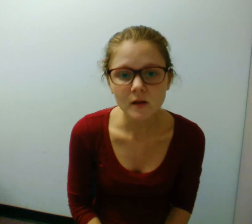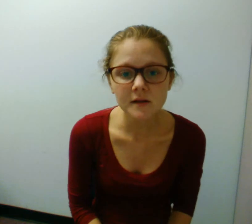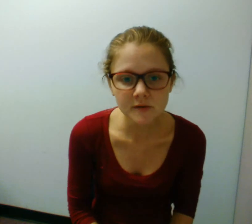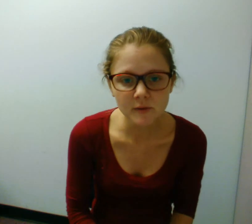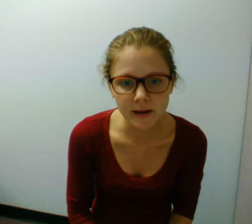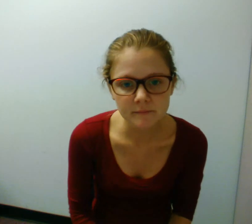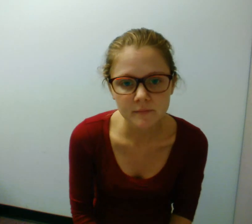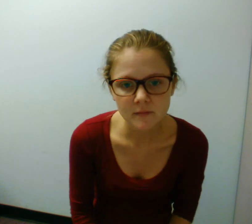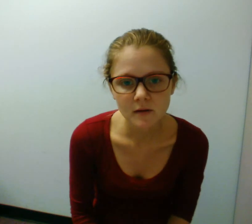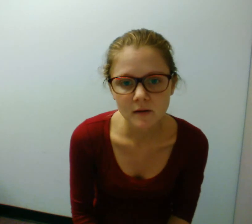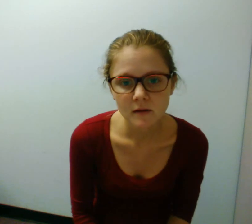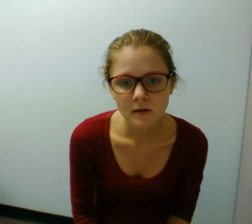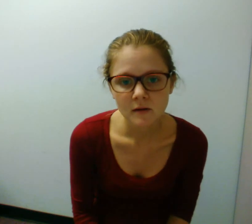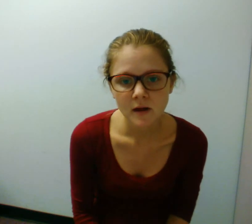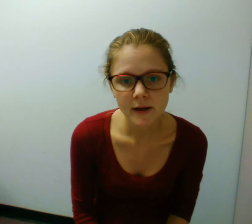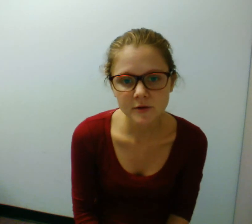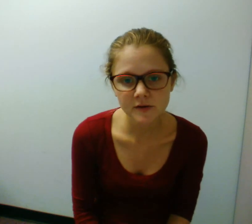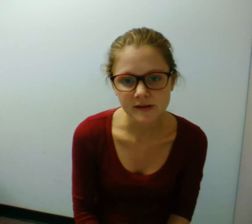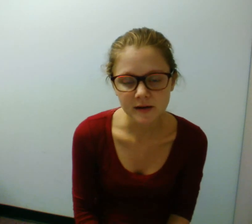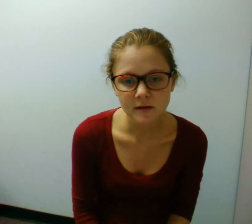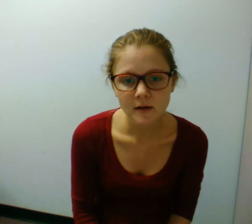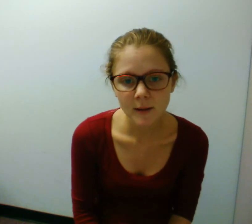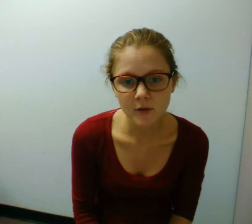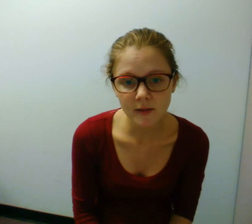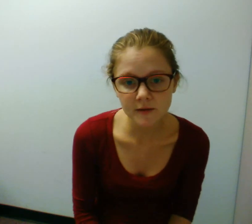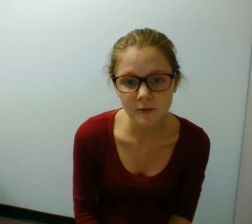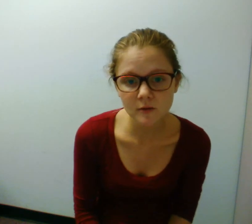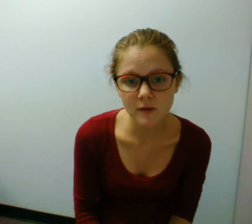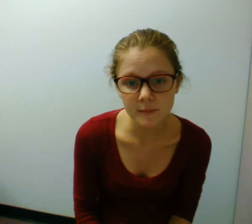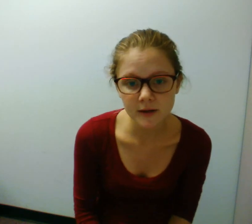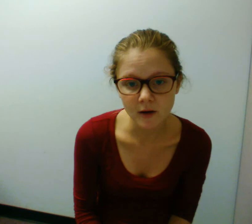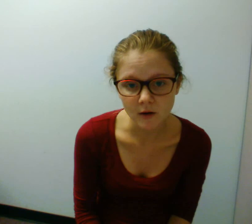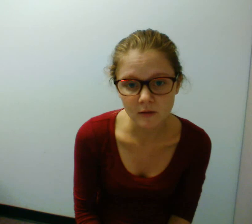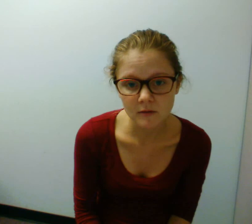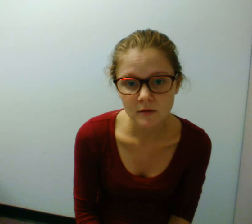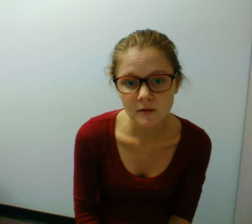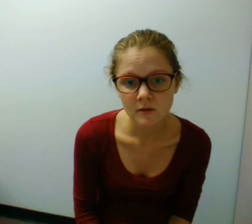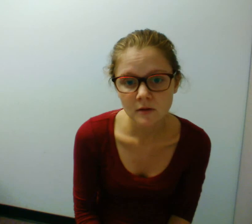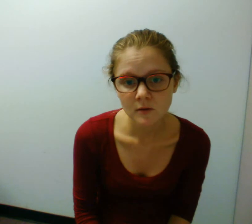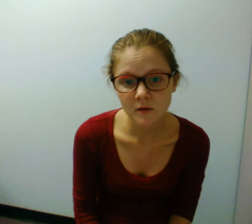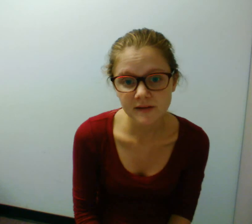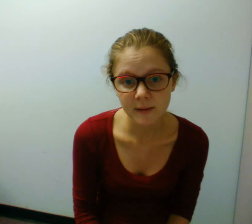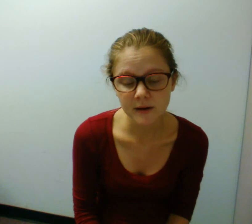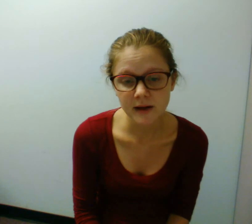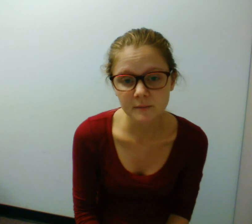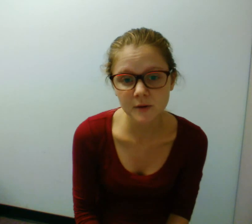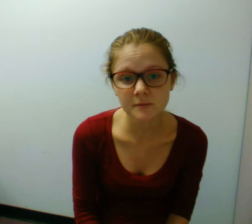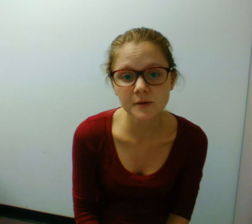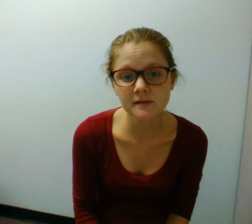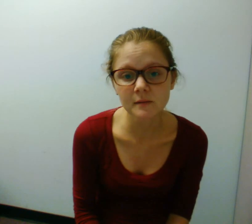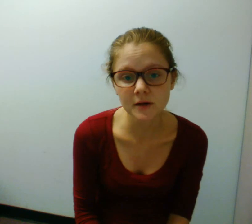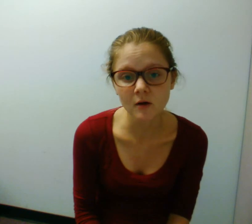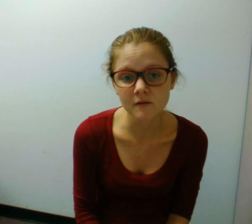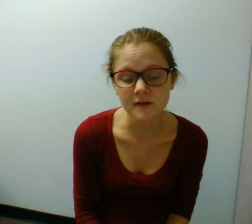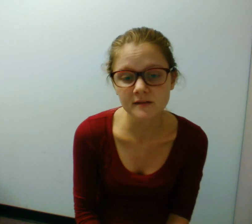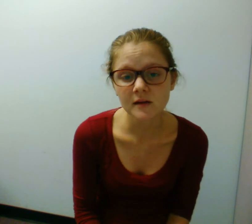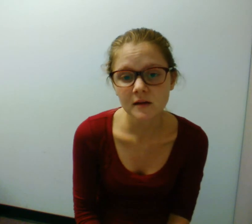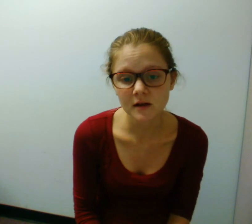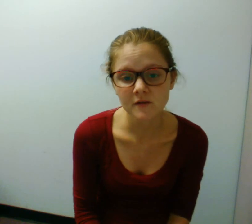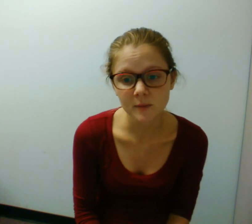It's okay. I understand. I'm glad that you let me know what's happening, and please let me know if the